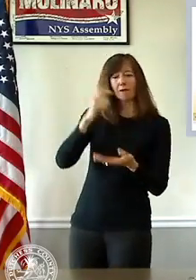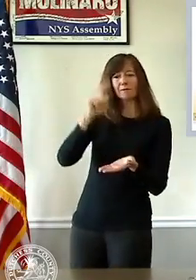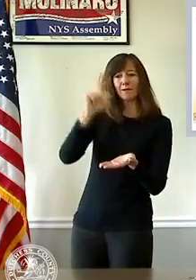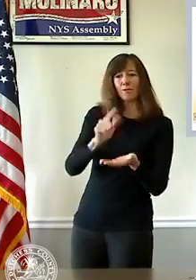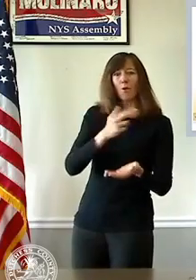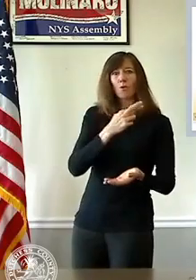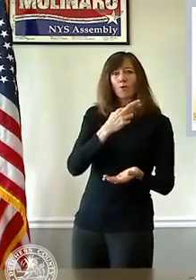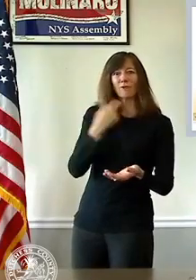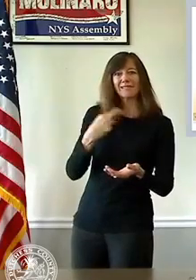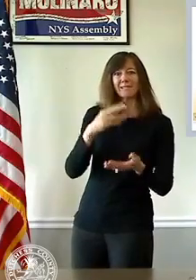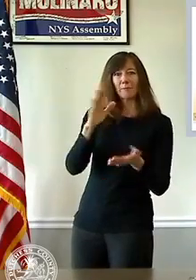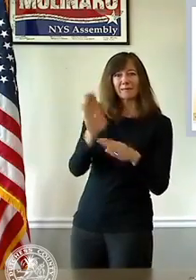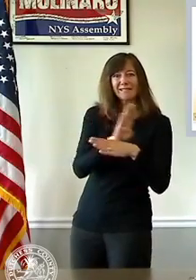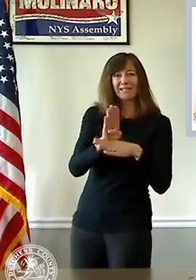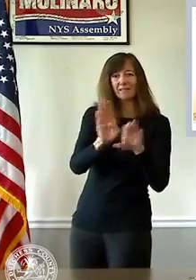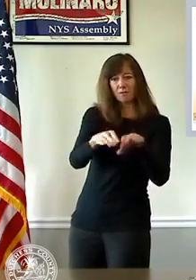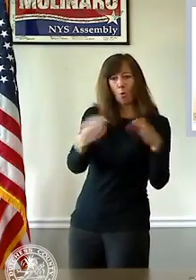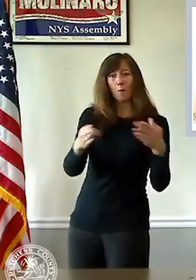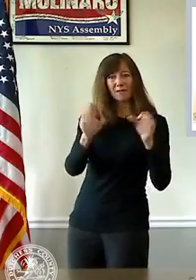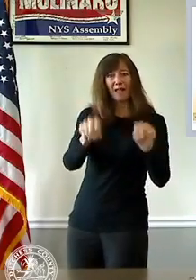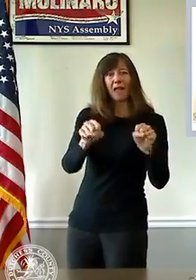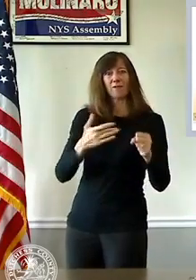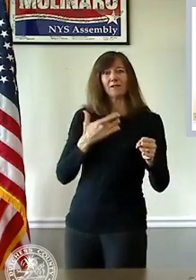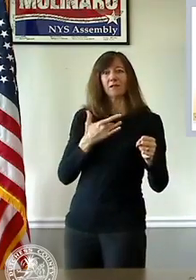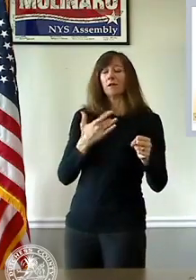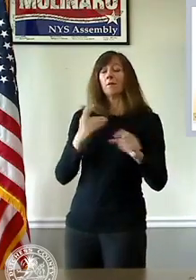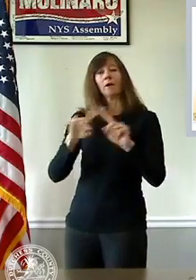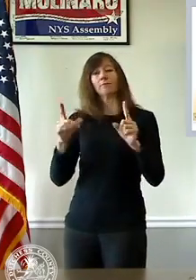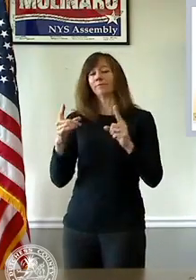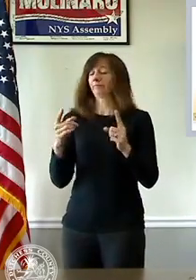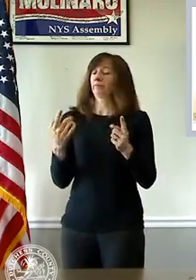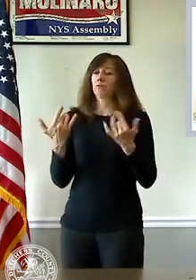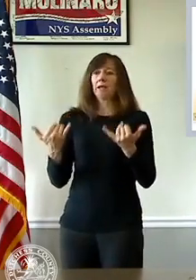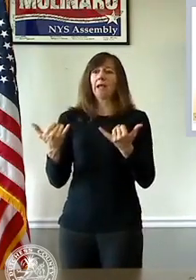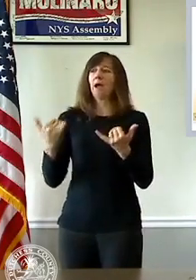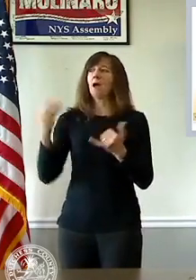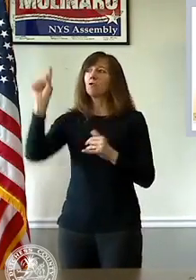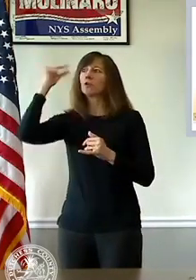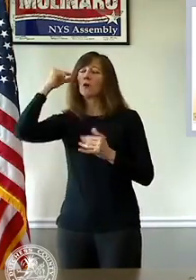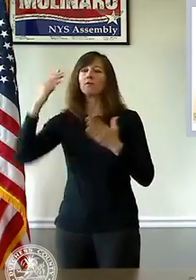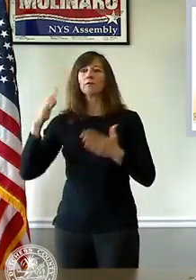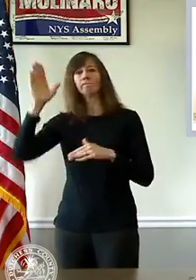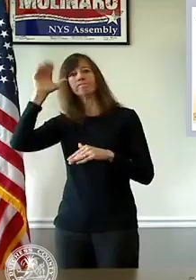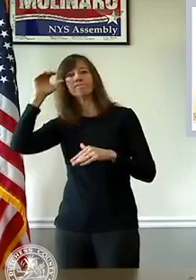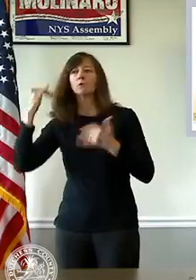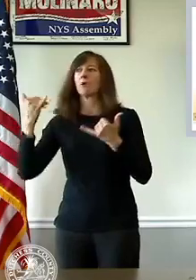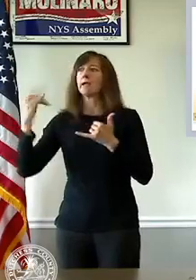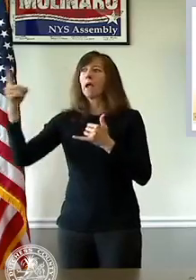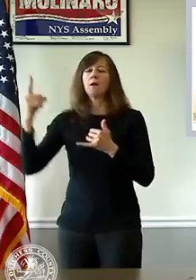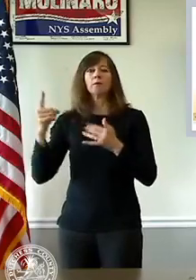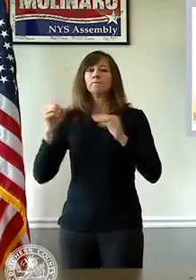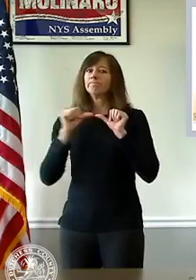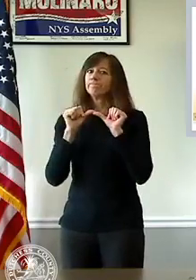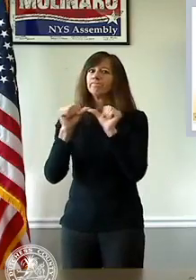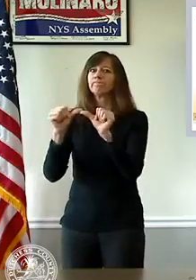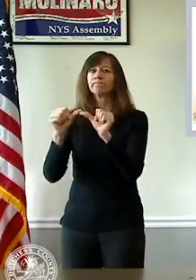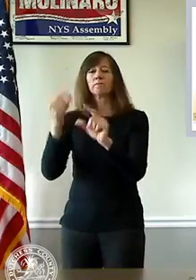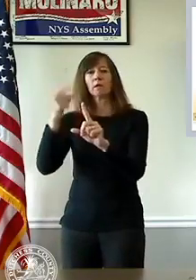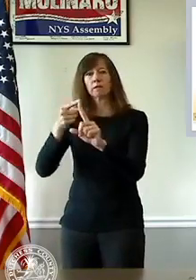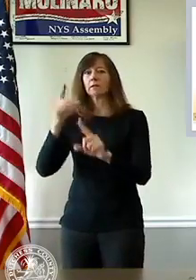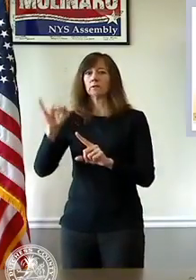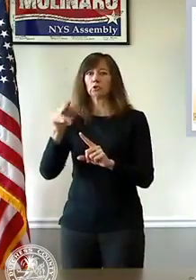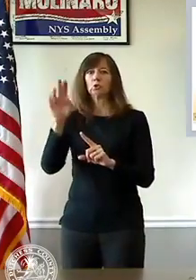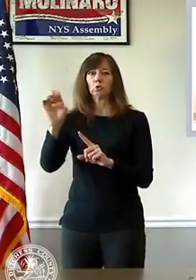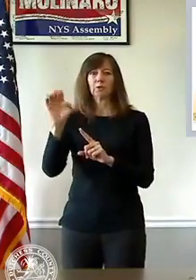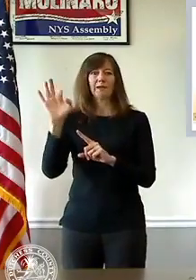forward. But until then, the governor's order is that we remain in this phase 1 until June the 9th. Now, just as a reference,